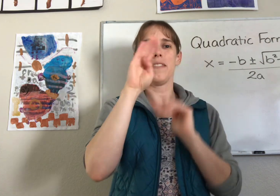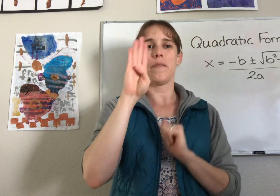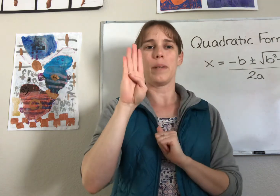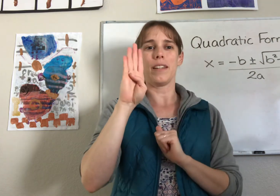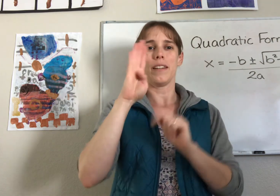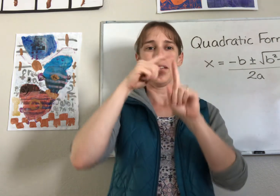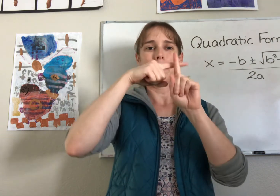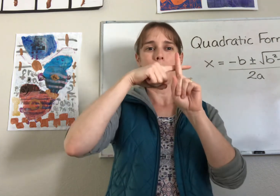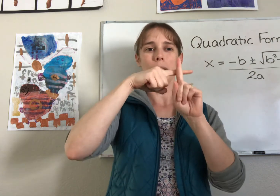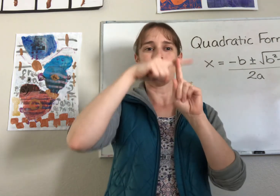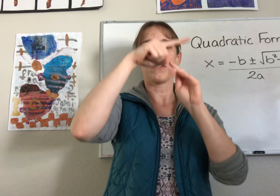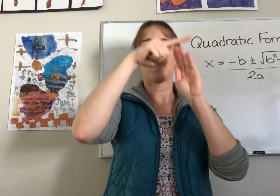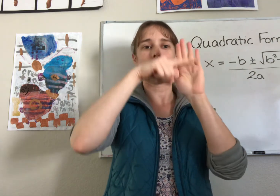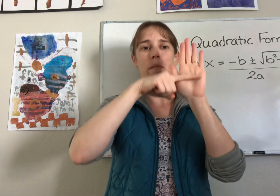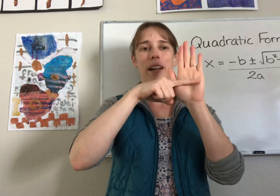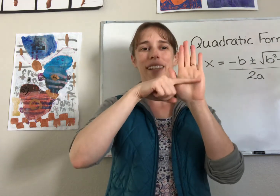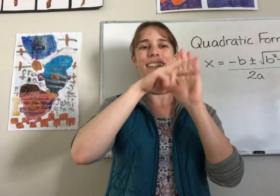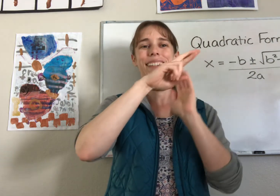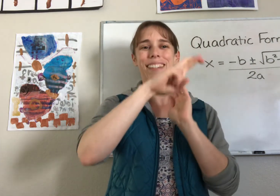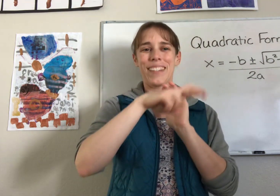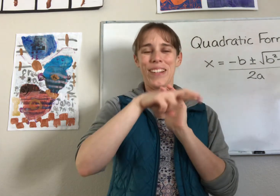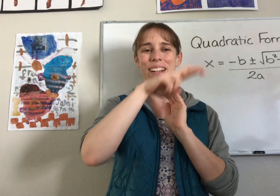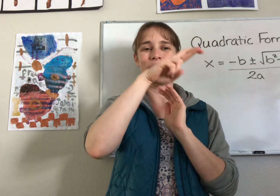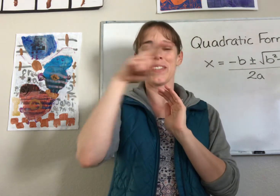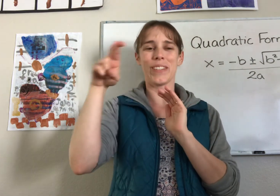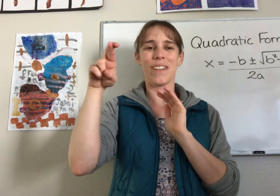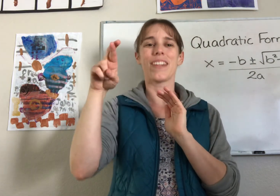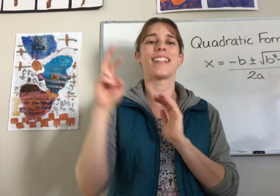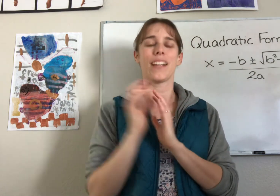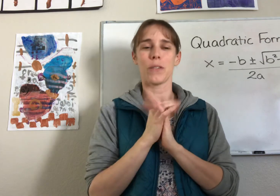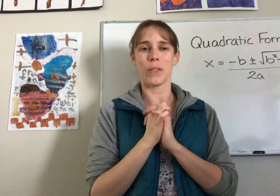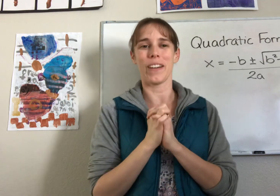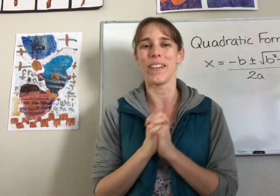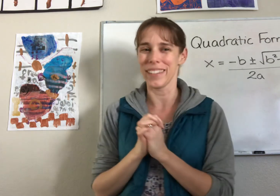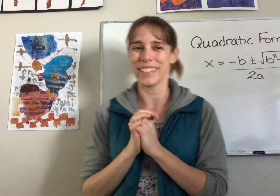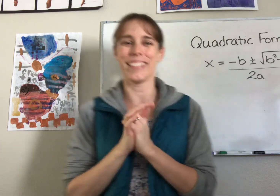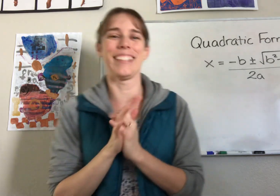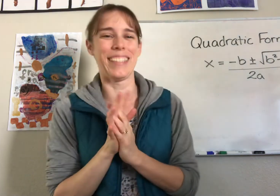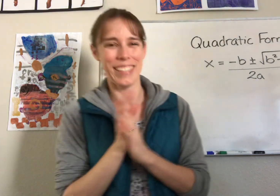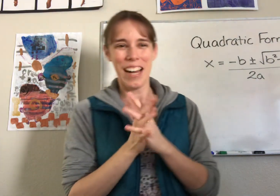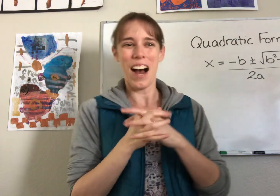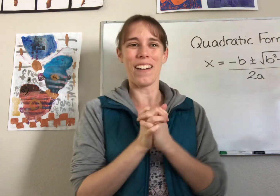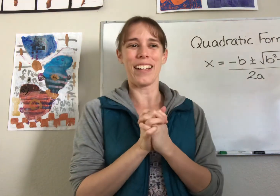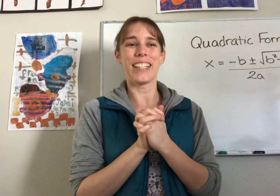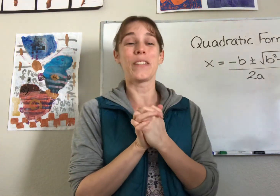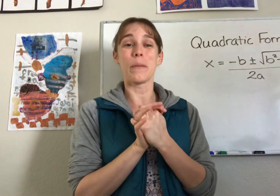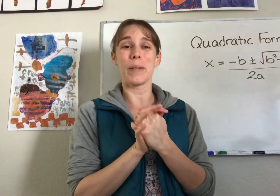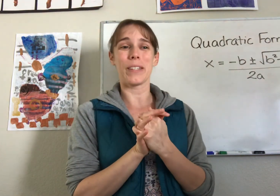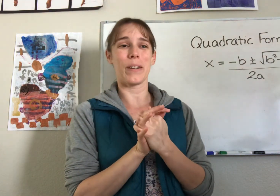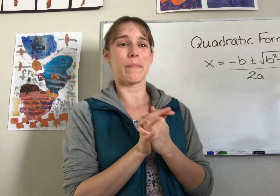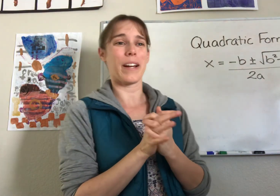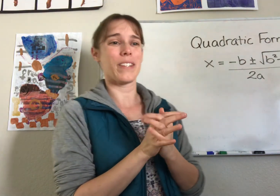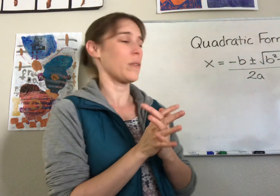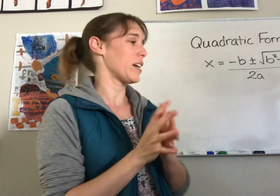B plus or minus the square root. I'm guessing that was really hard. All right, let's do the B squared minus 4AC